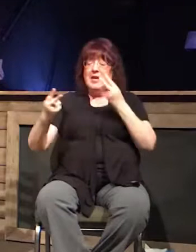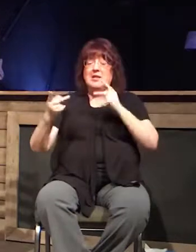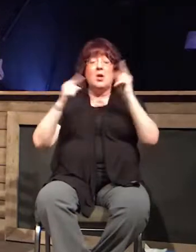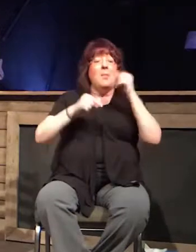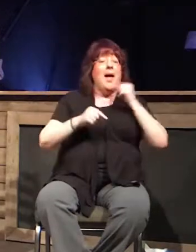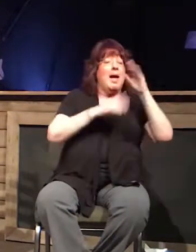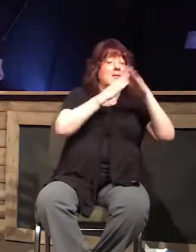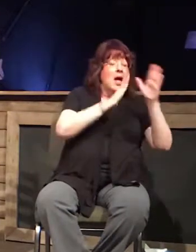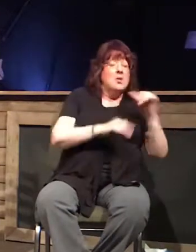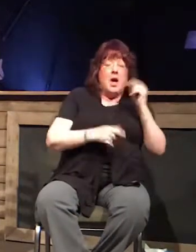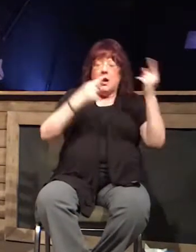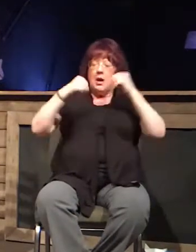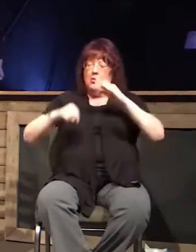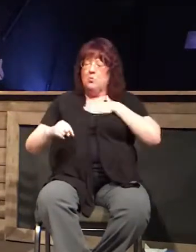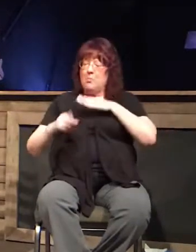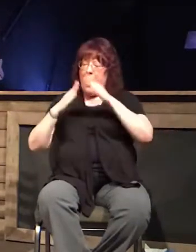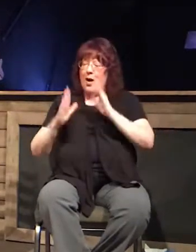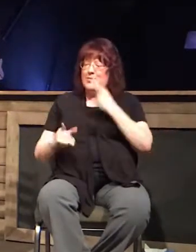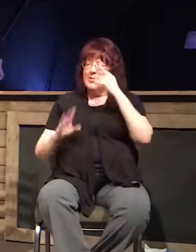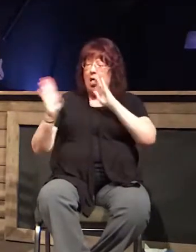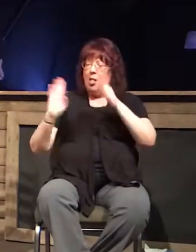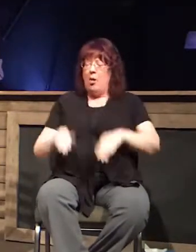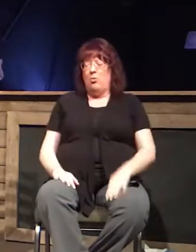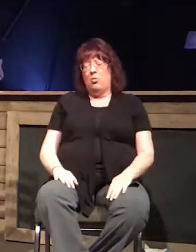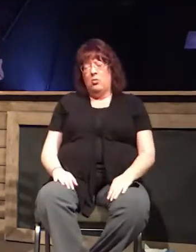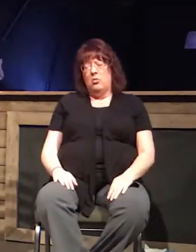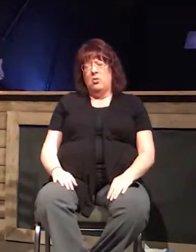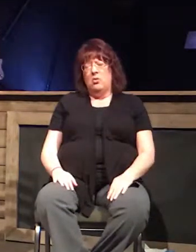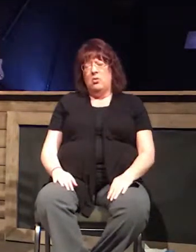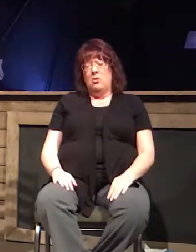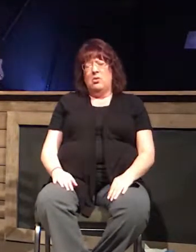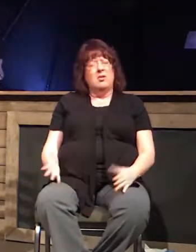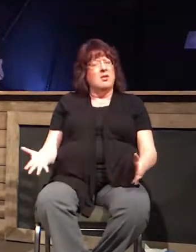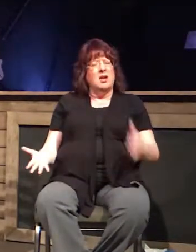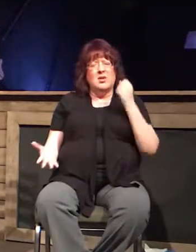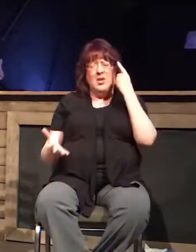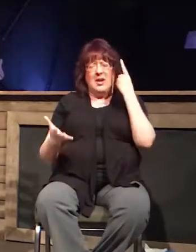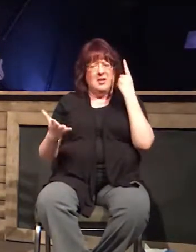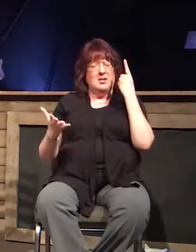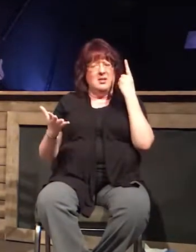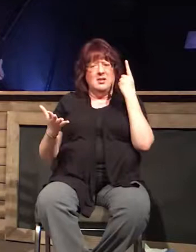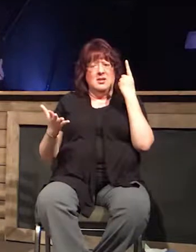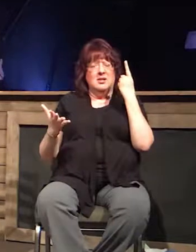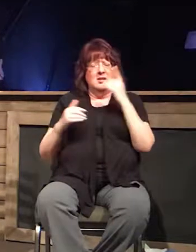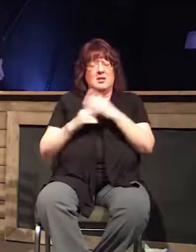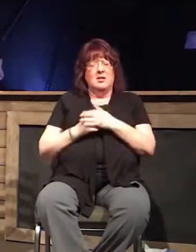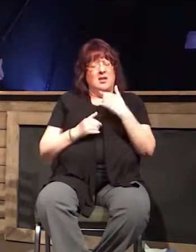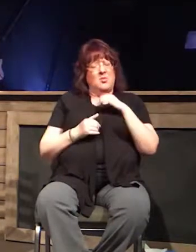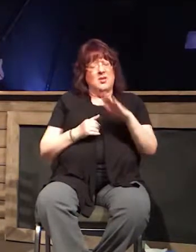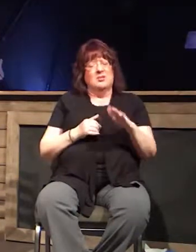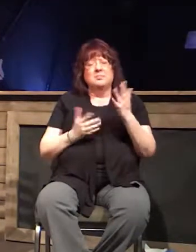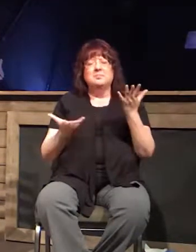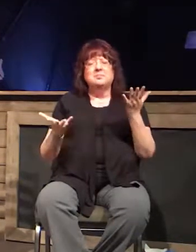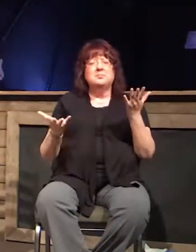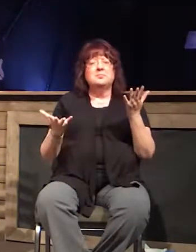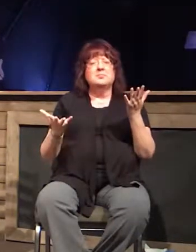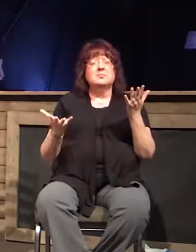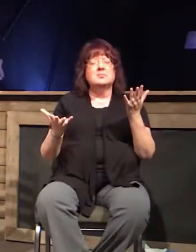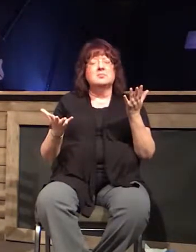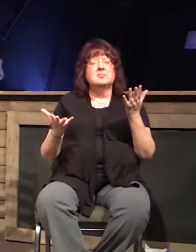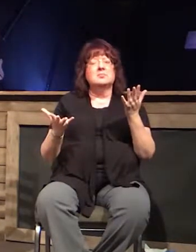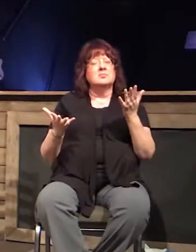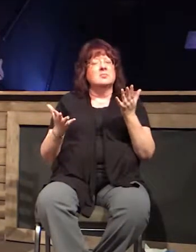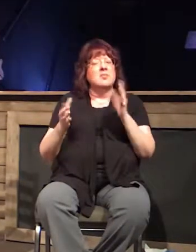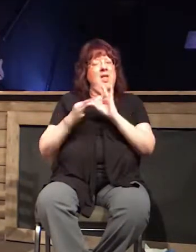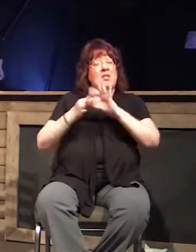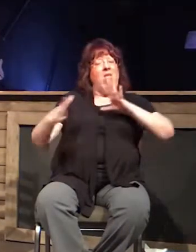go to my aunt's house and not come to our house to say hello. I didn't understand that when I was a kid. They had